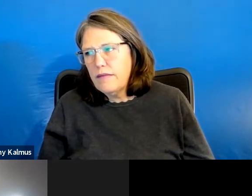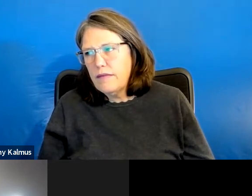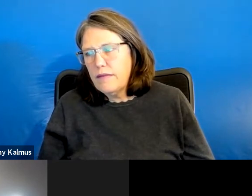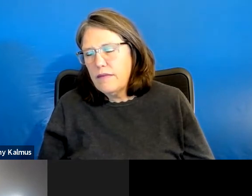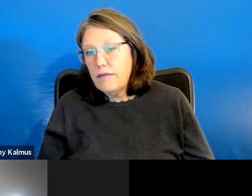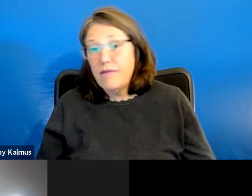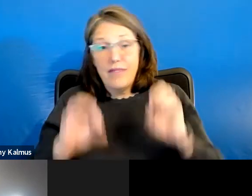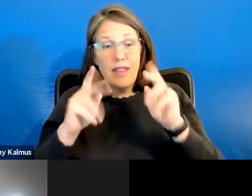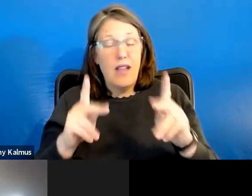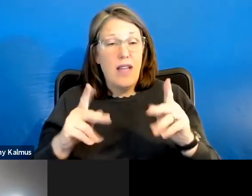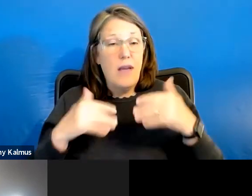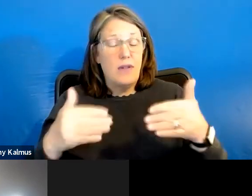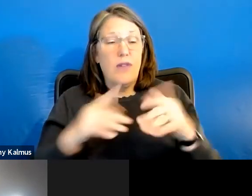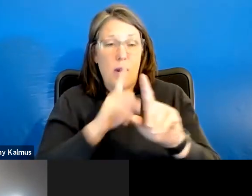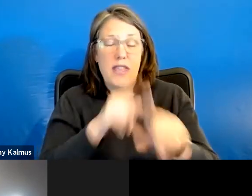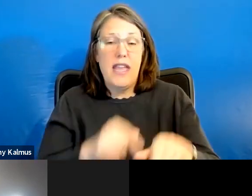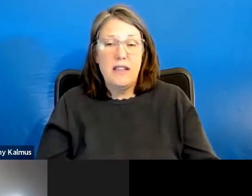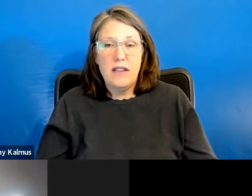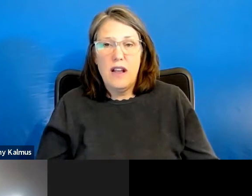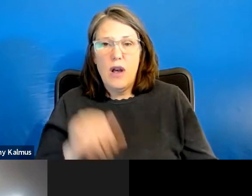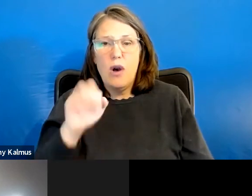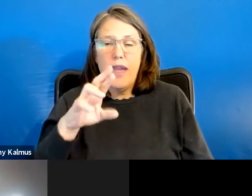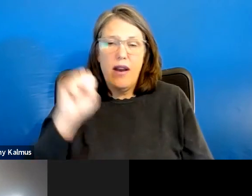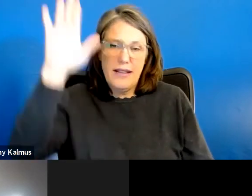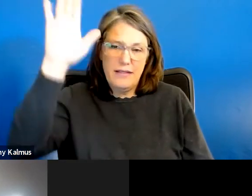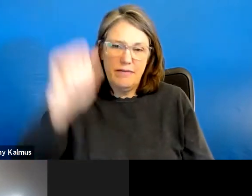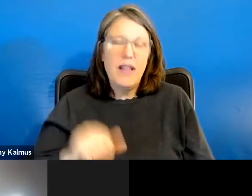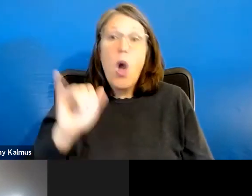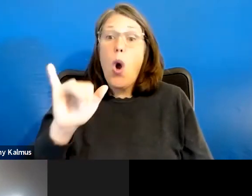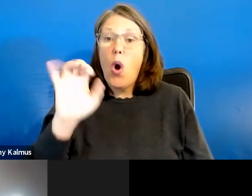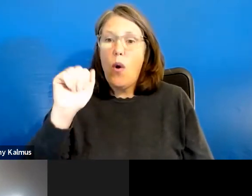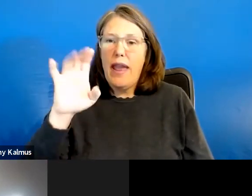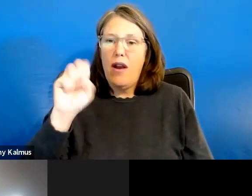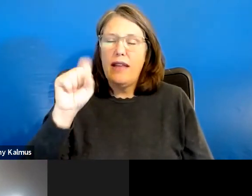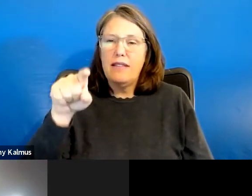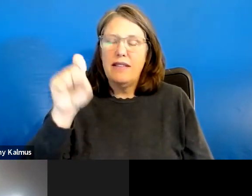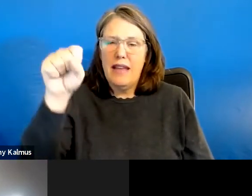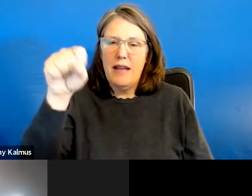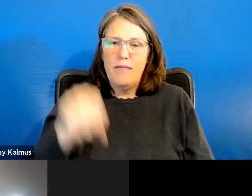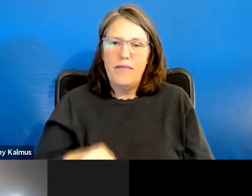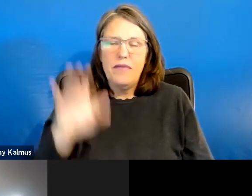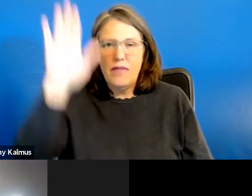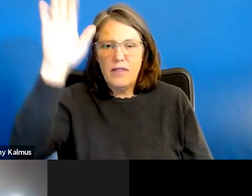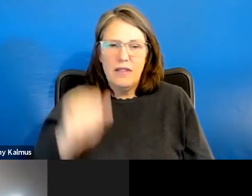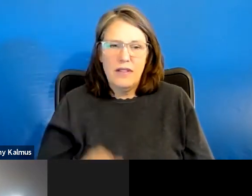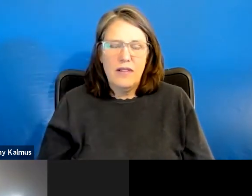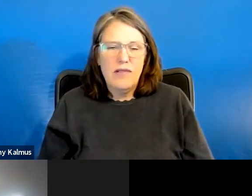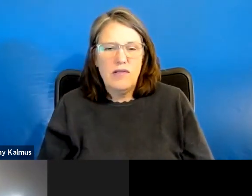All right, we'll just go with the answer. Oh, Arias put up his hand. Oh, Arius. Okay. Yeah, and she could need to put hers down, but Arius, go ahead.